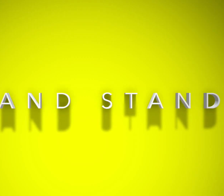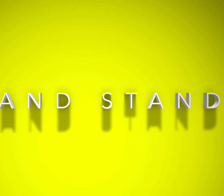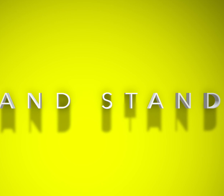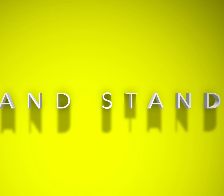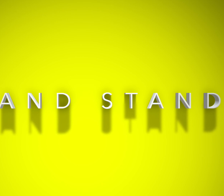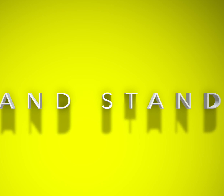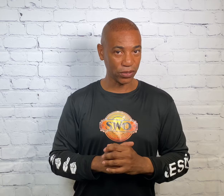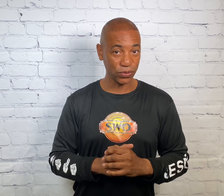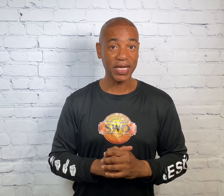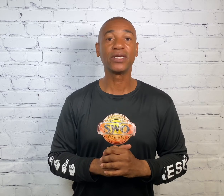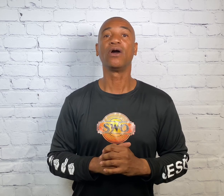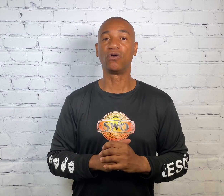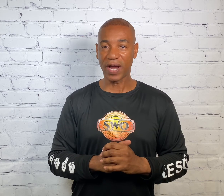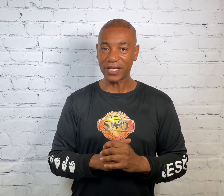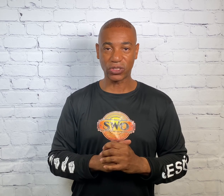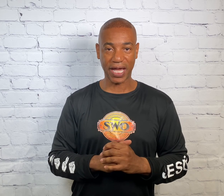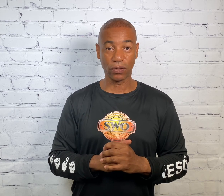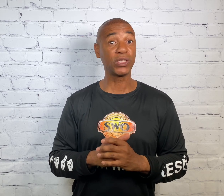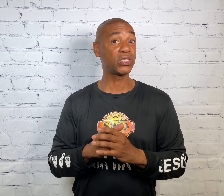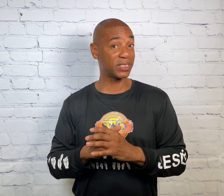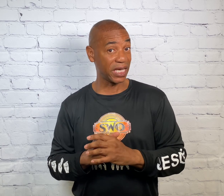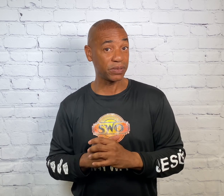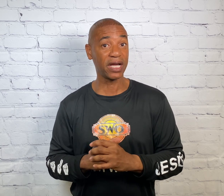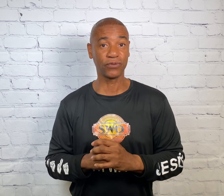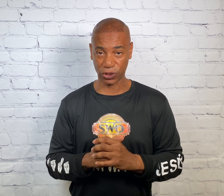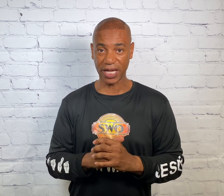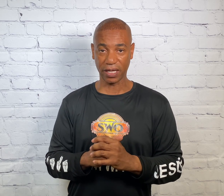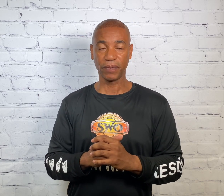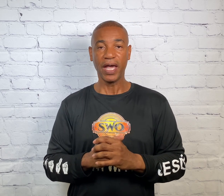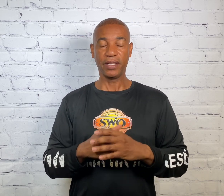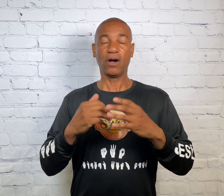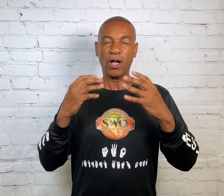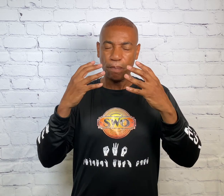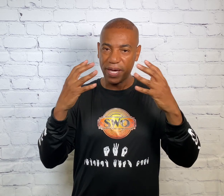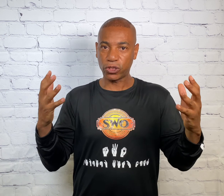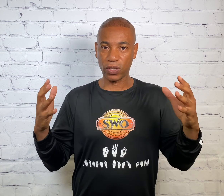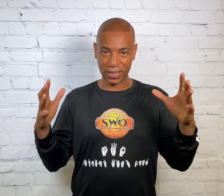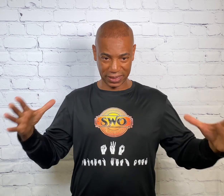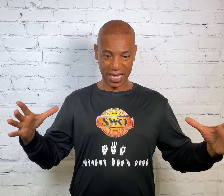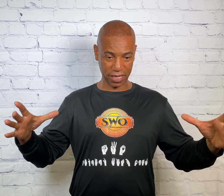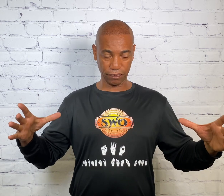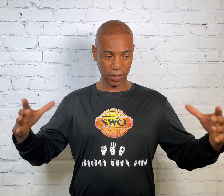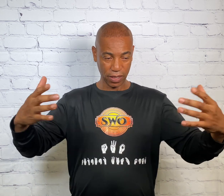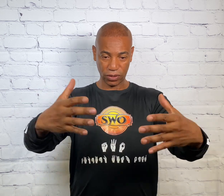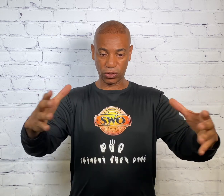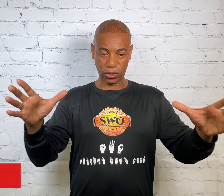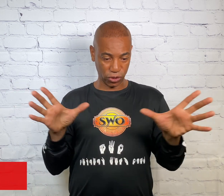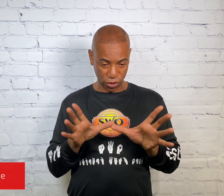The next sign we're going to do is grandstand, which is the same sign for stadium. Now, picture a stadium, the